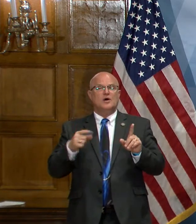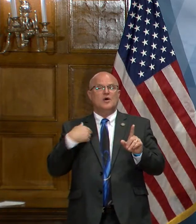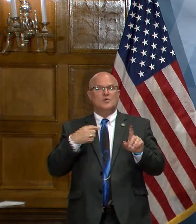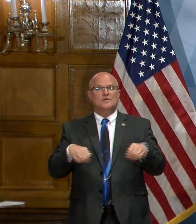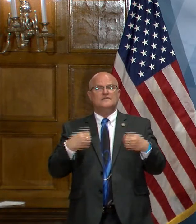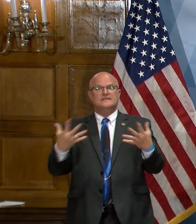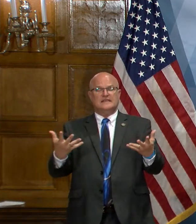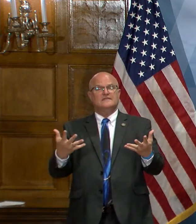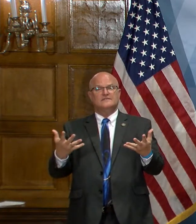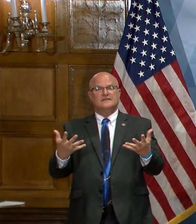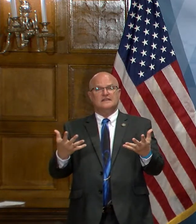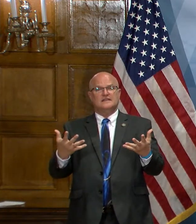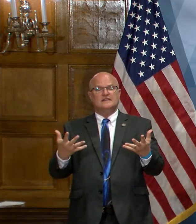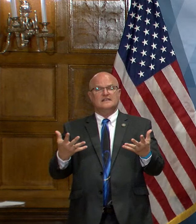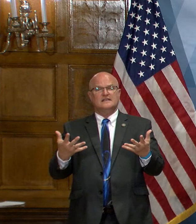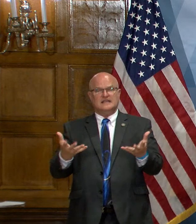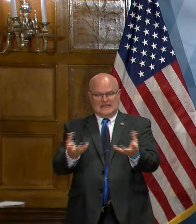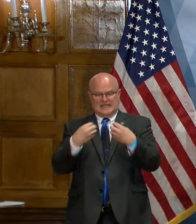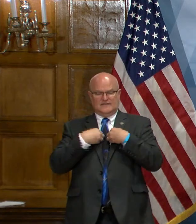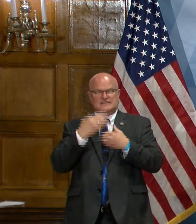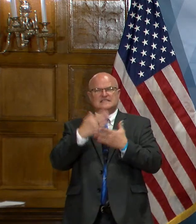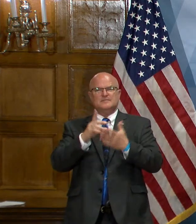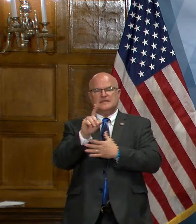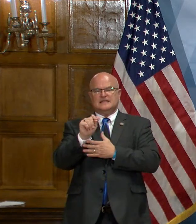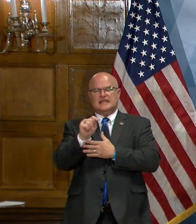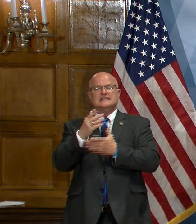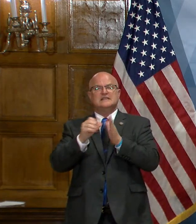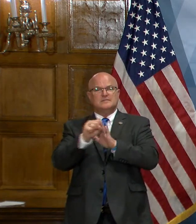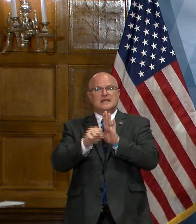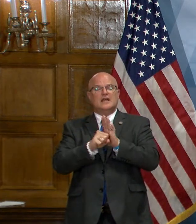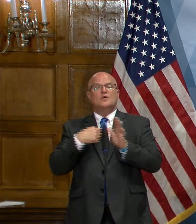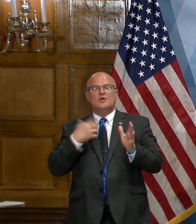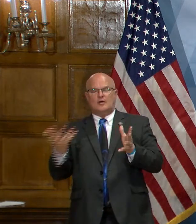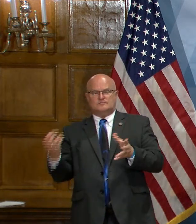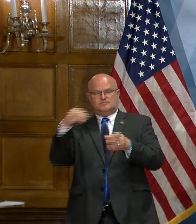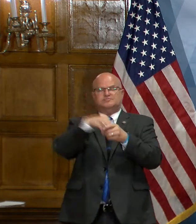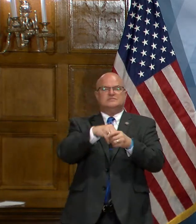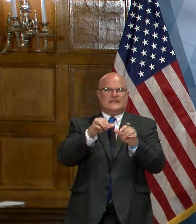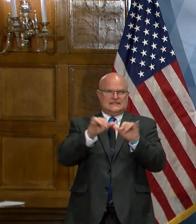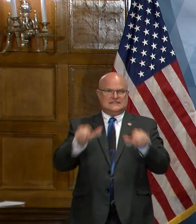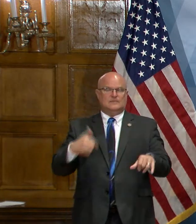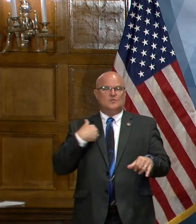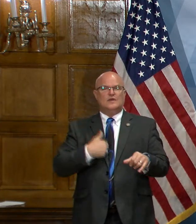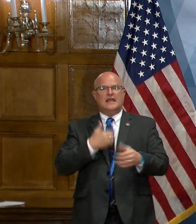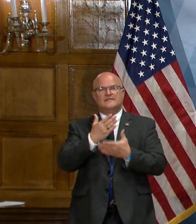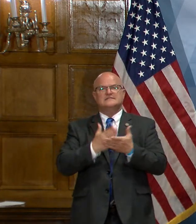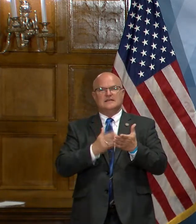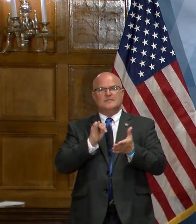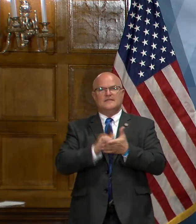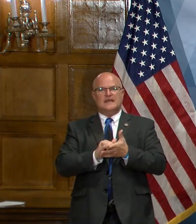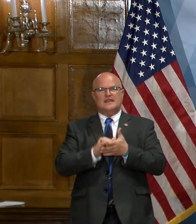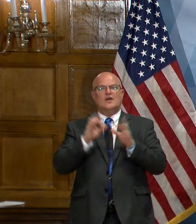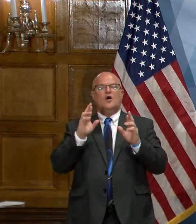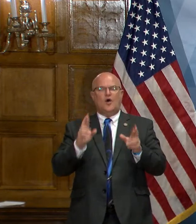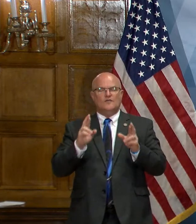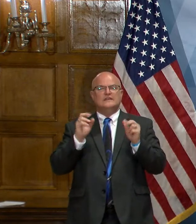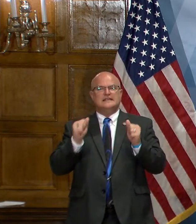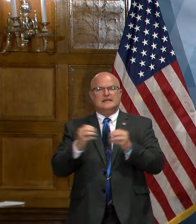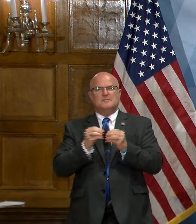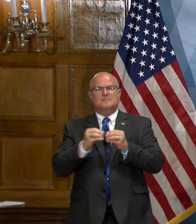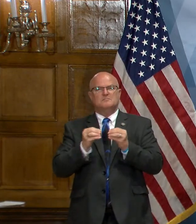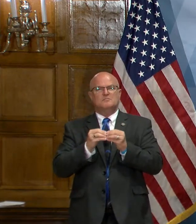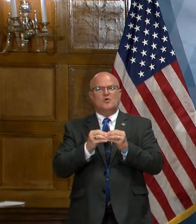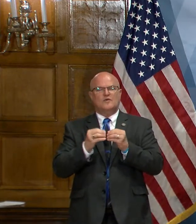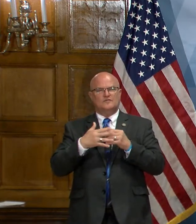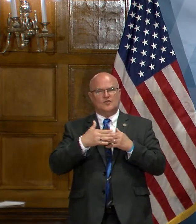we've been given some of the data from some of the states, and we are adding that back in so that we do have some of that, and we'll hopefully be able to get